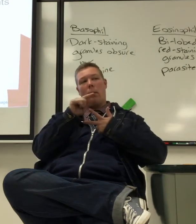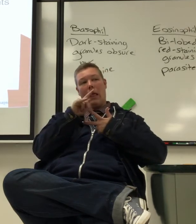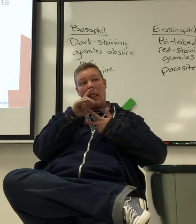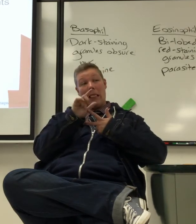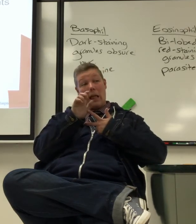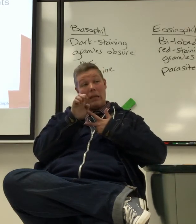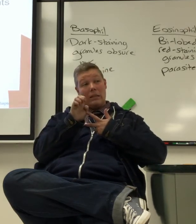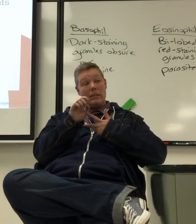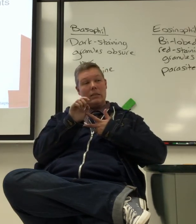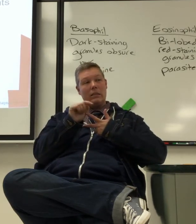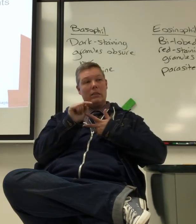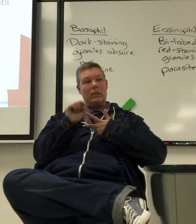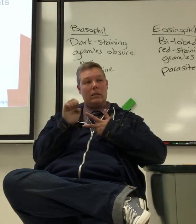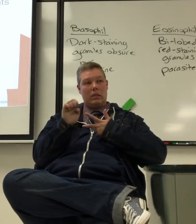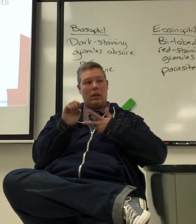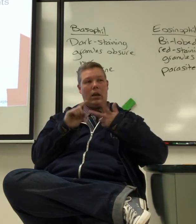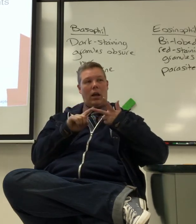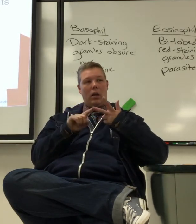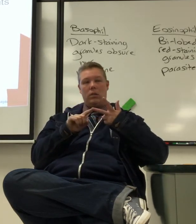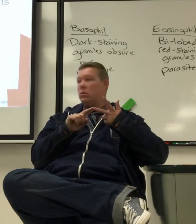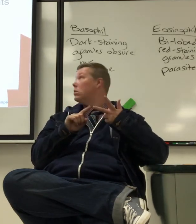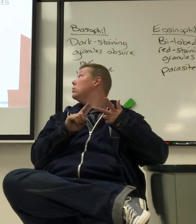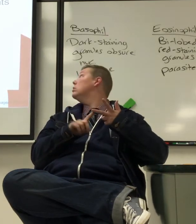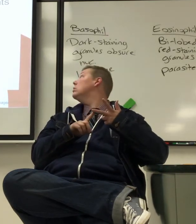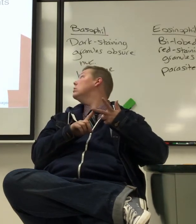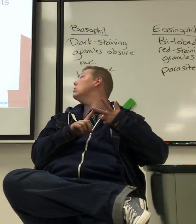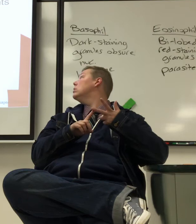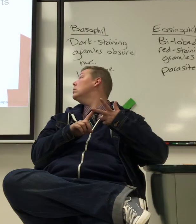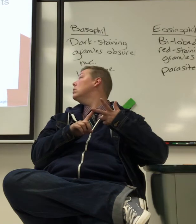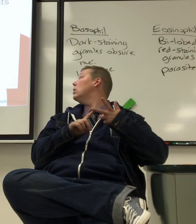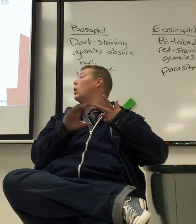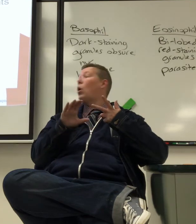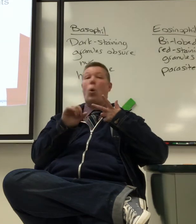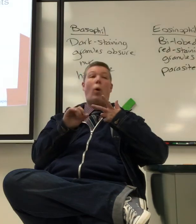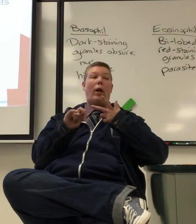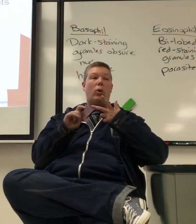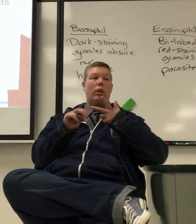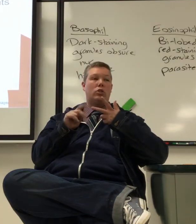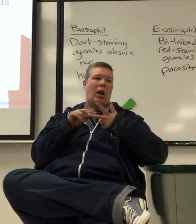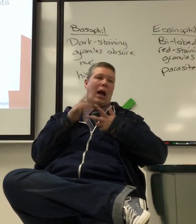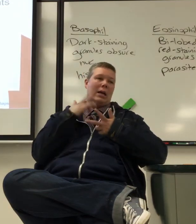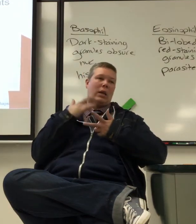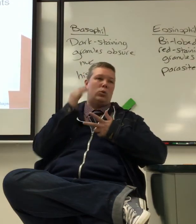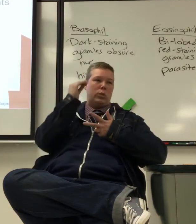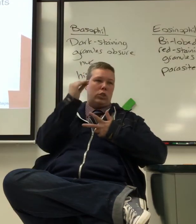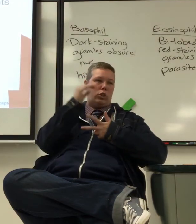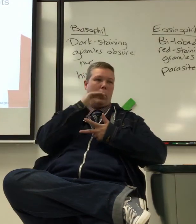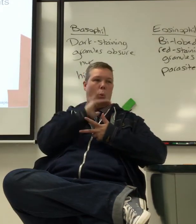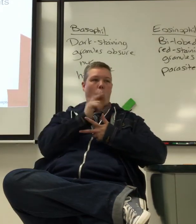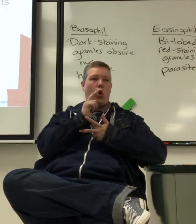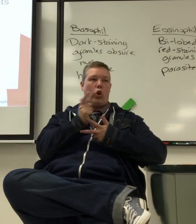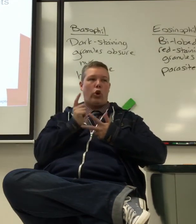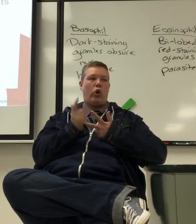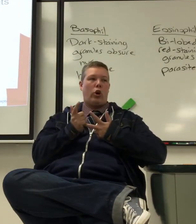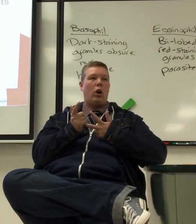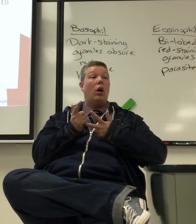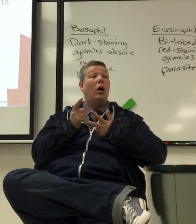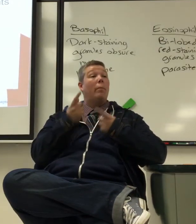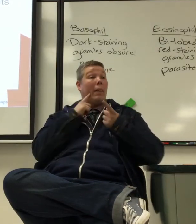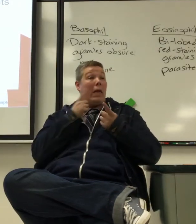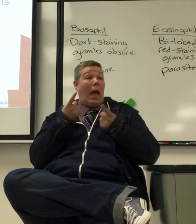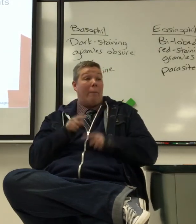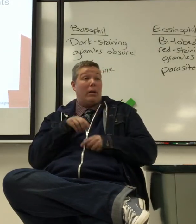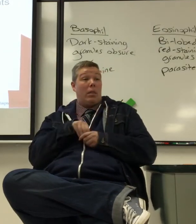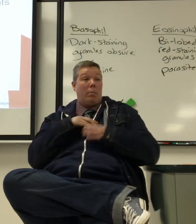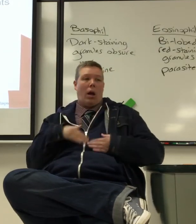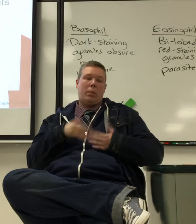is the most important part. This is number 3. And I usually teach them in order. They may not necessarily occur in that order when you